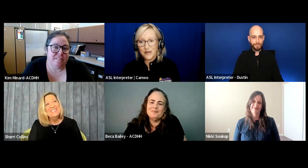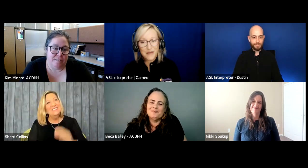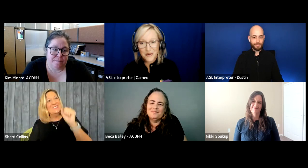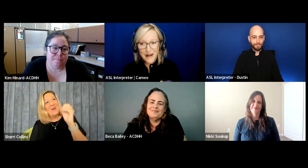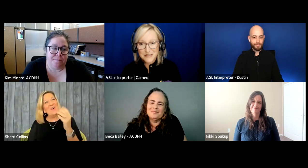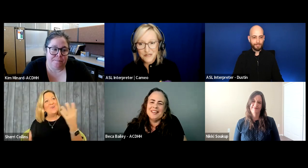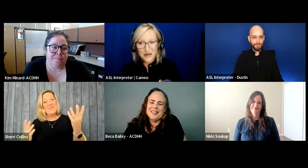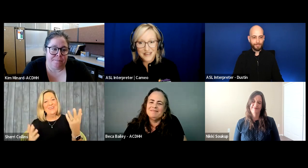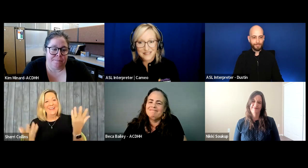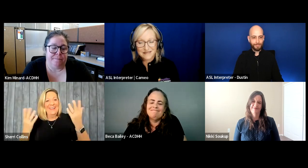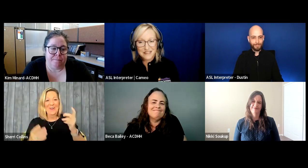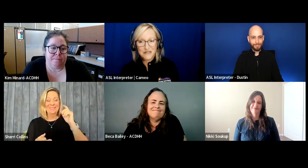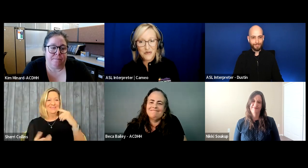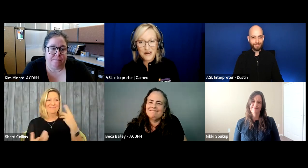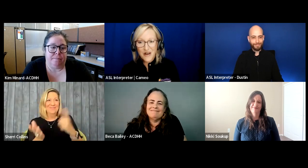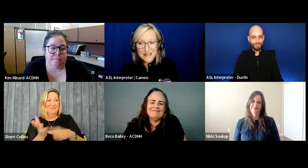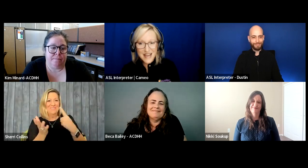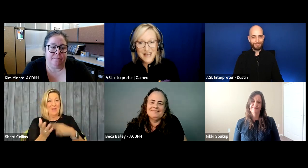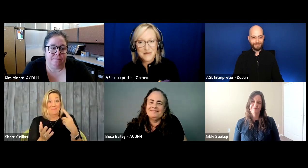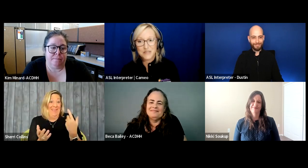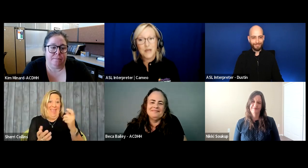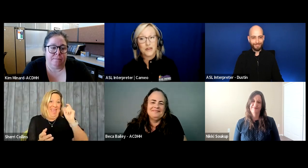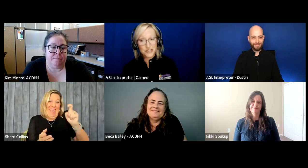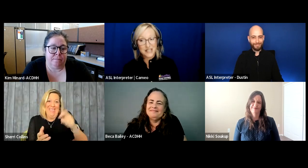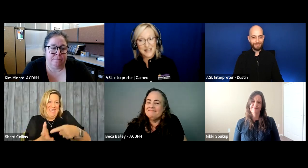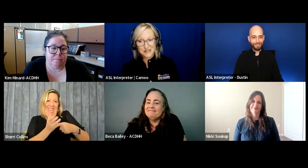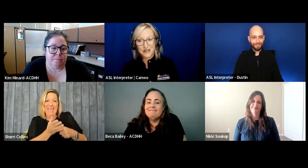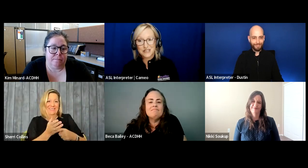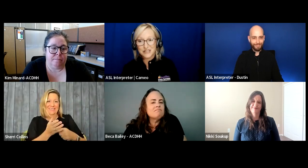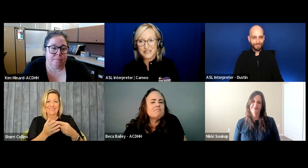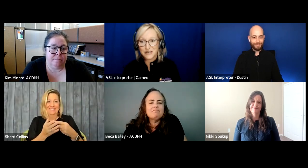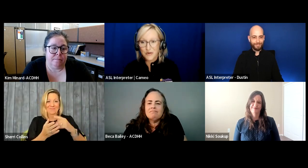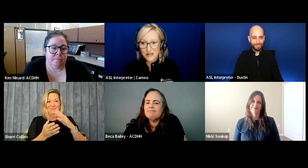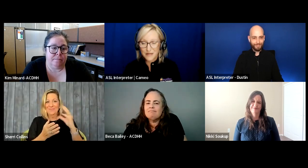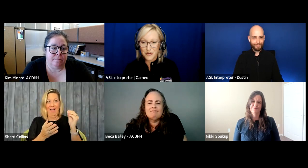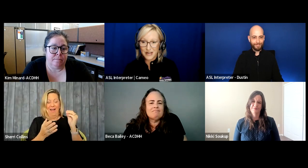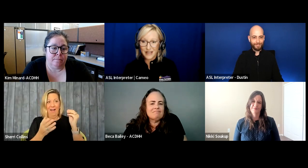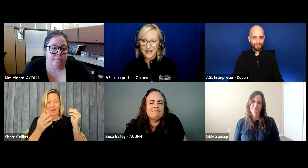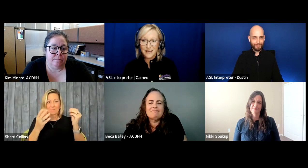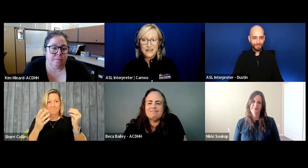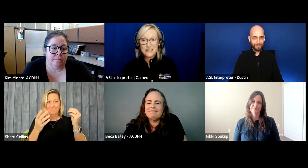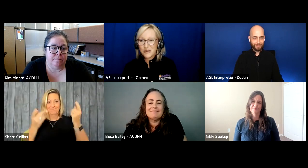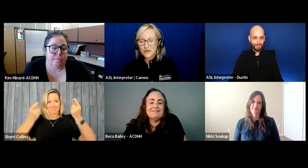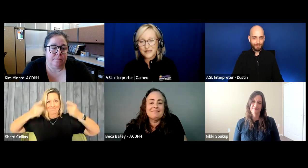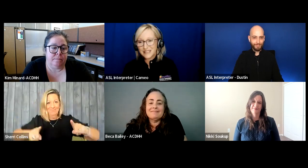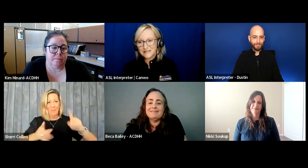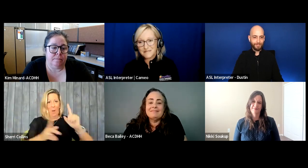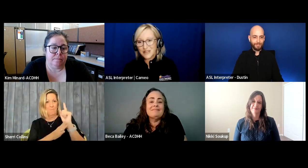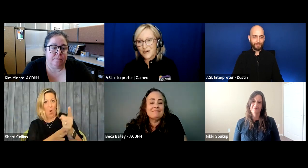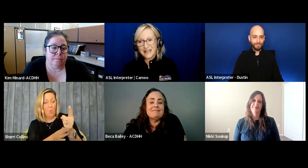Obviously we've been around for a long time, and people are just now starting to notice our community.